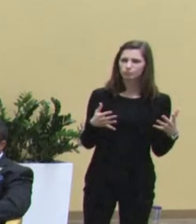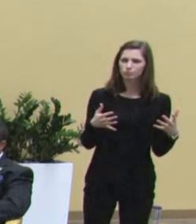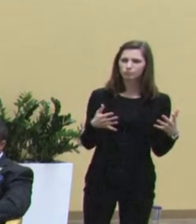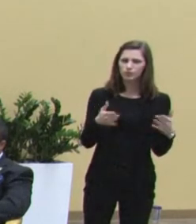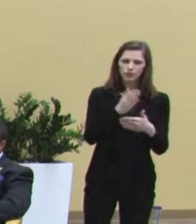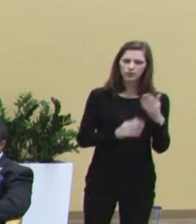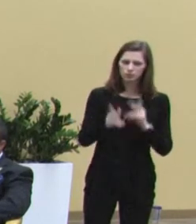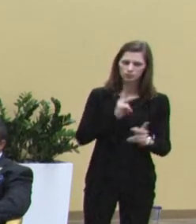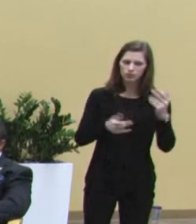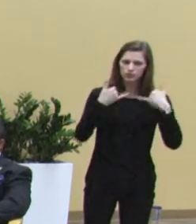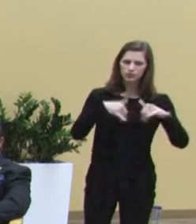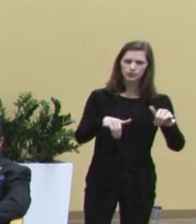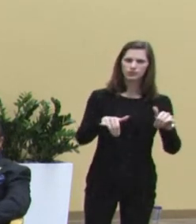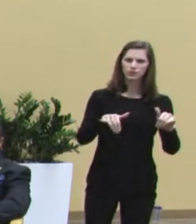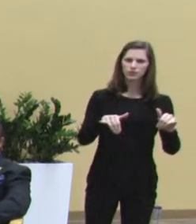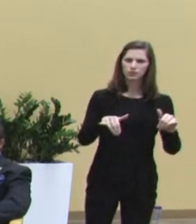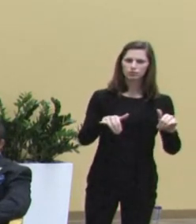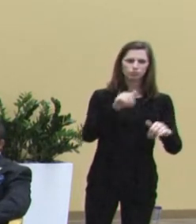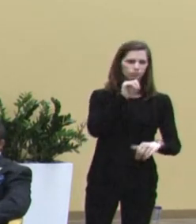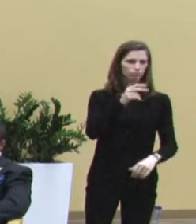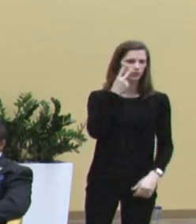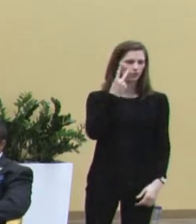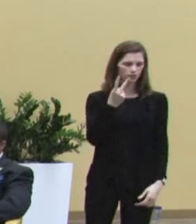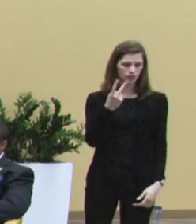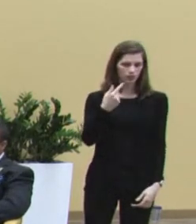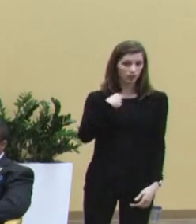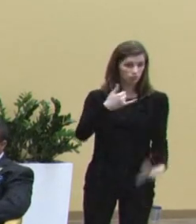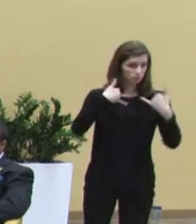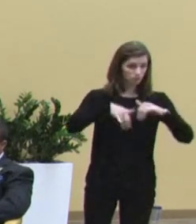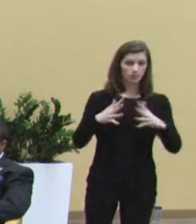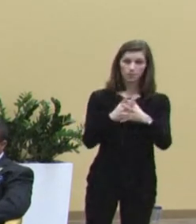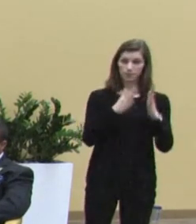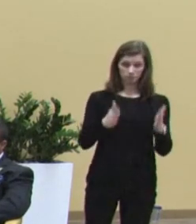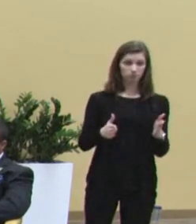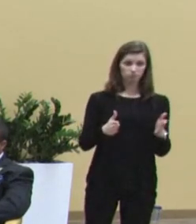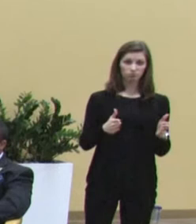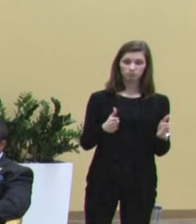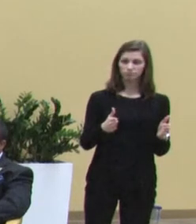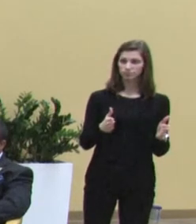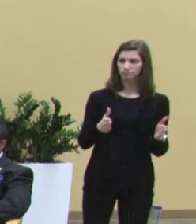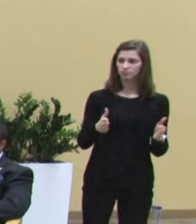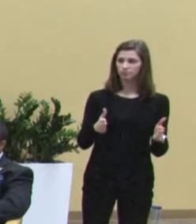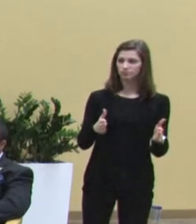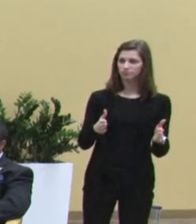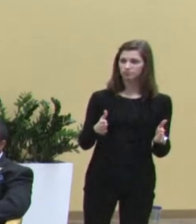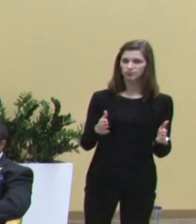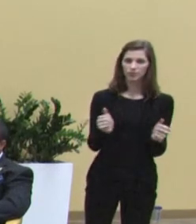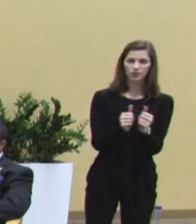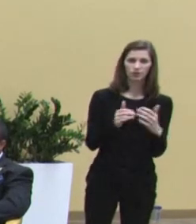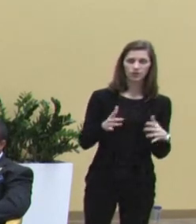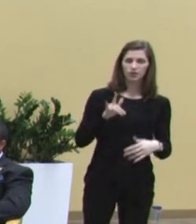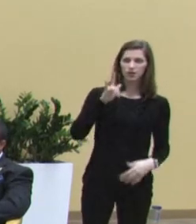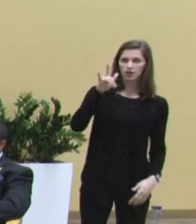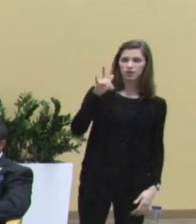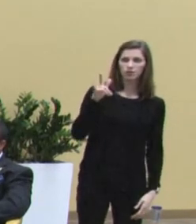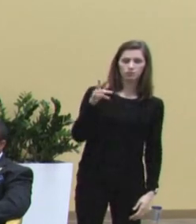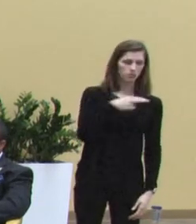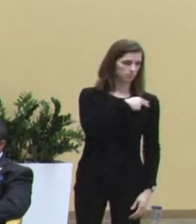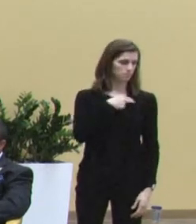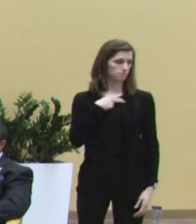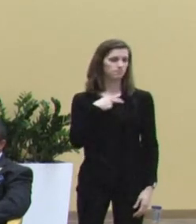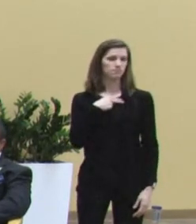Think about that. Outside of uniform, I'm just like any other black male in America.